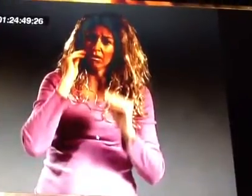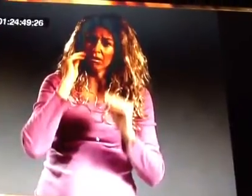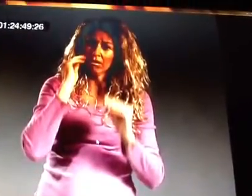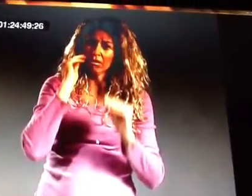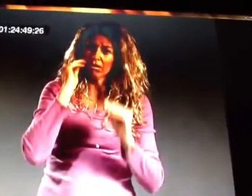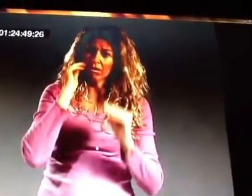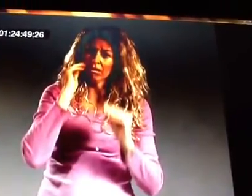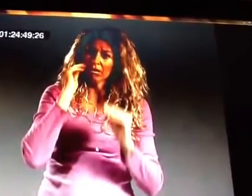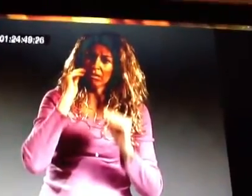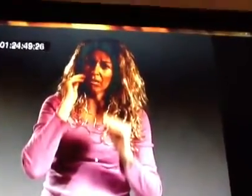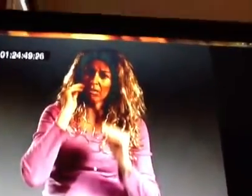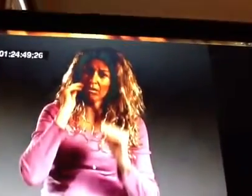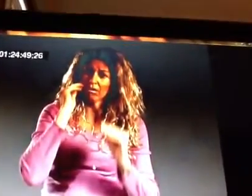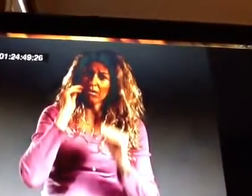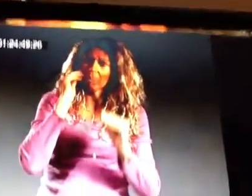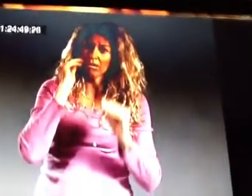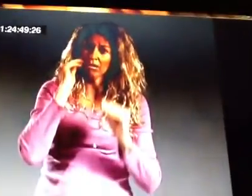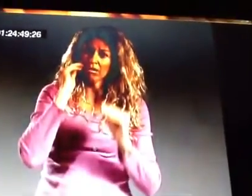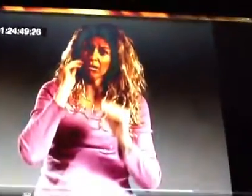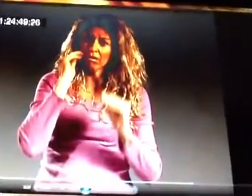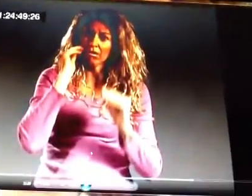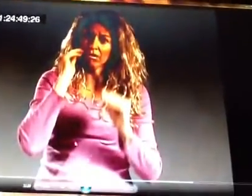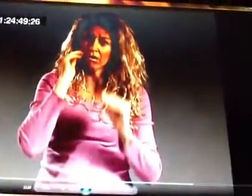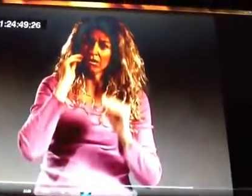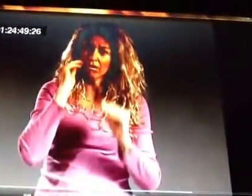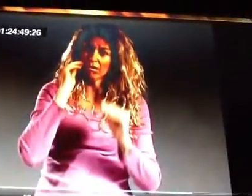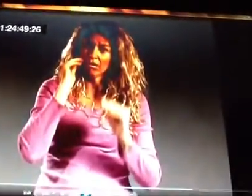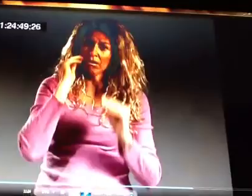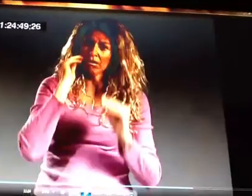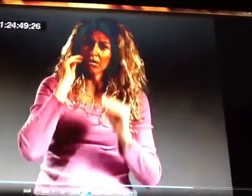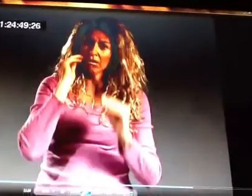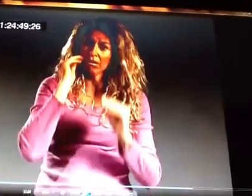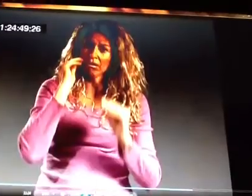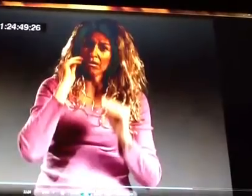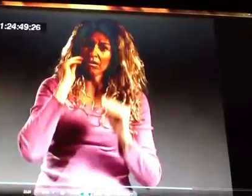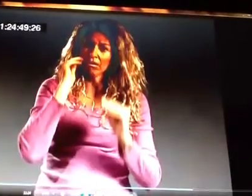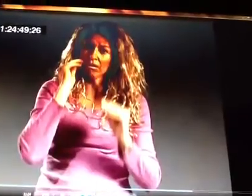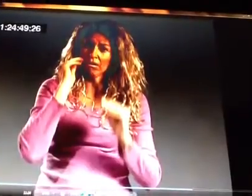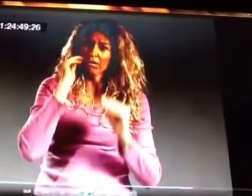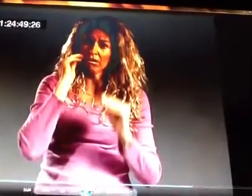and what was the last one? Oh, squash. I grew squash well. I grew squash as well.